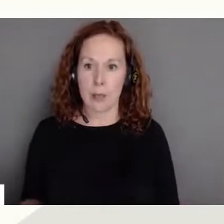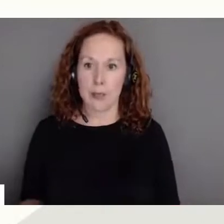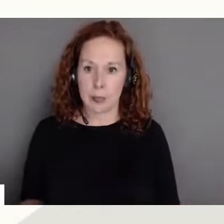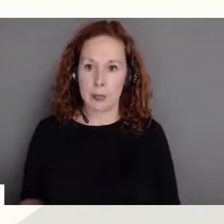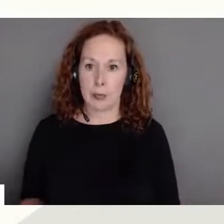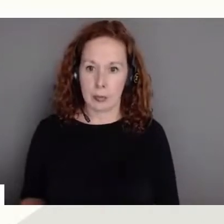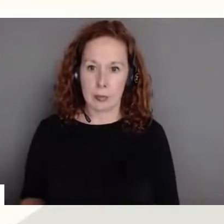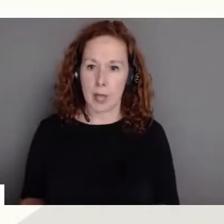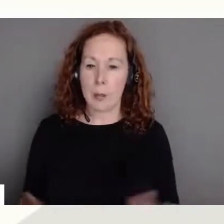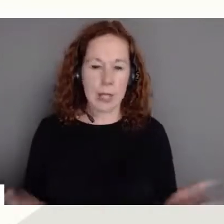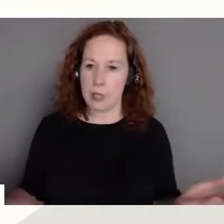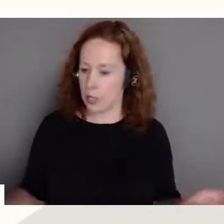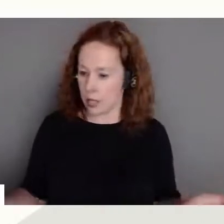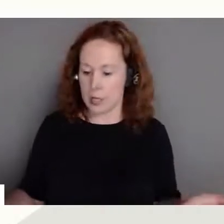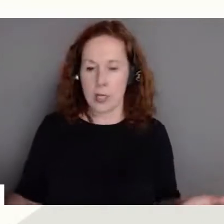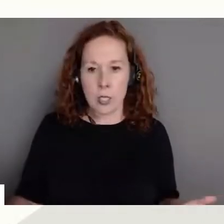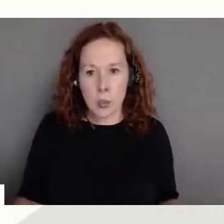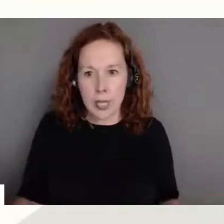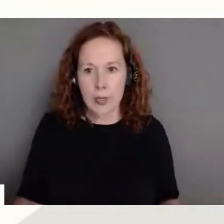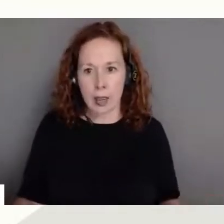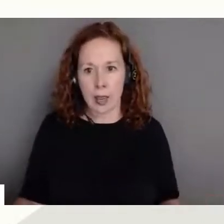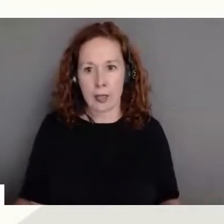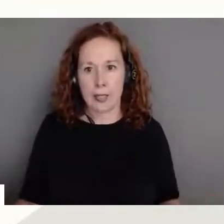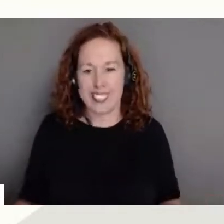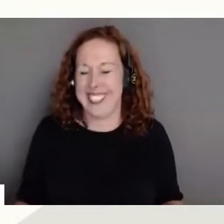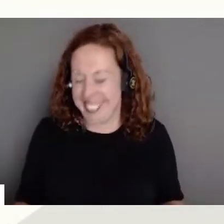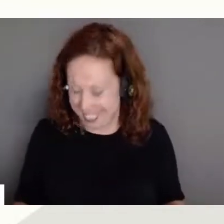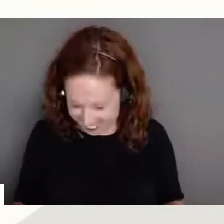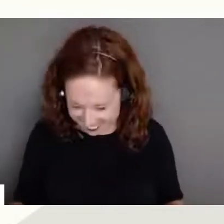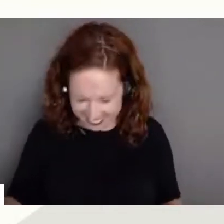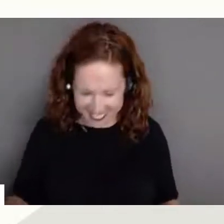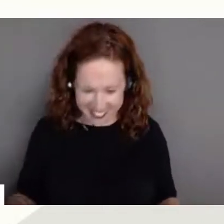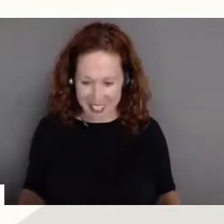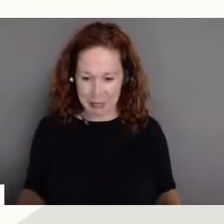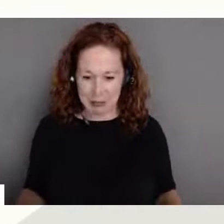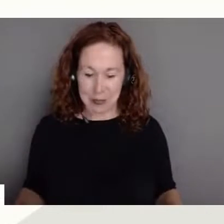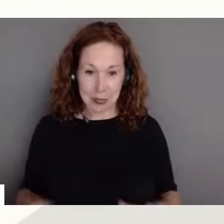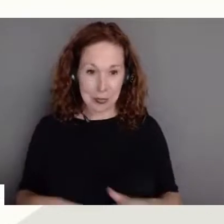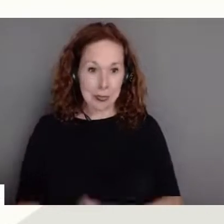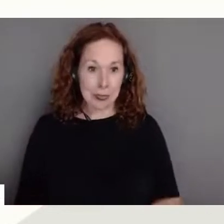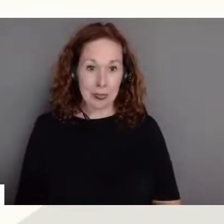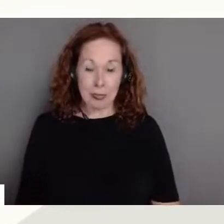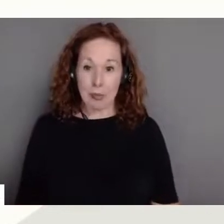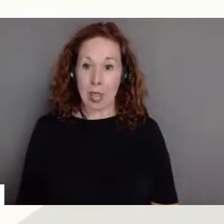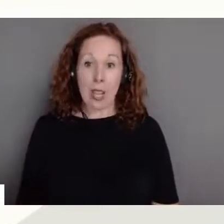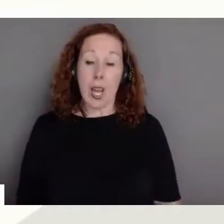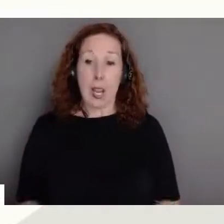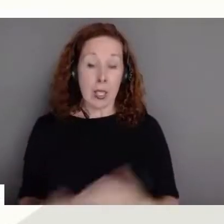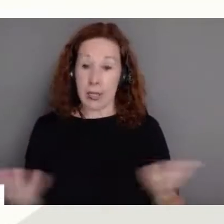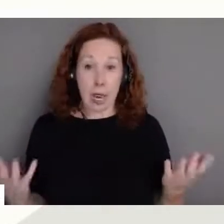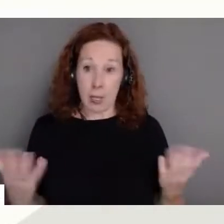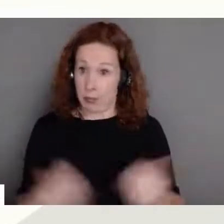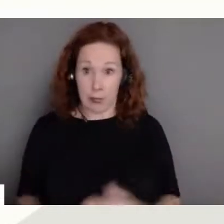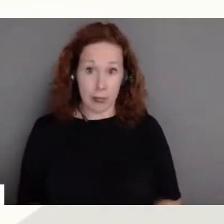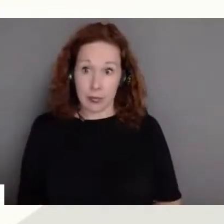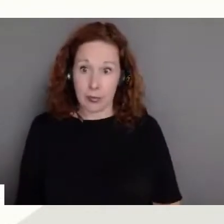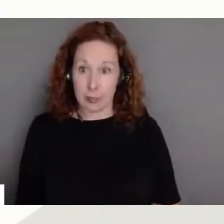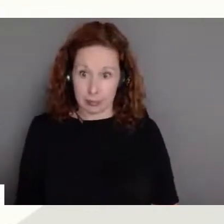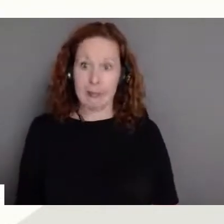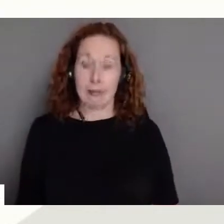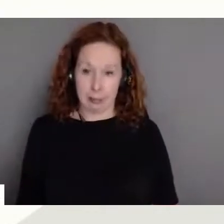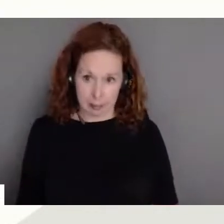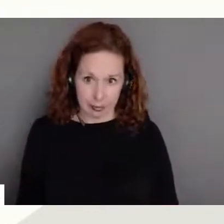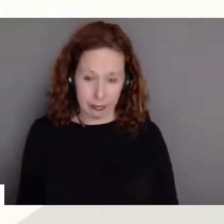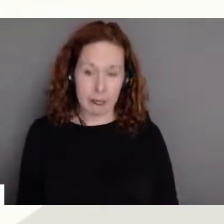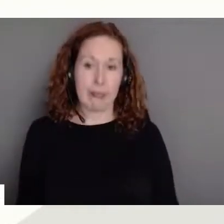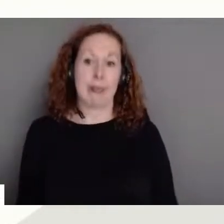again. Wow. Exhausted just reading that. Wow, and sometimes for hours on end, right? Like, Yeah,